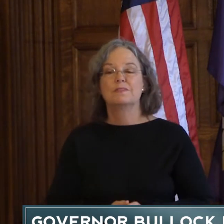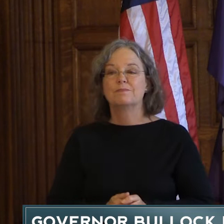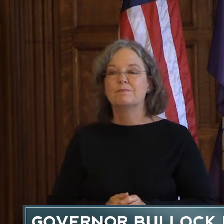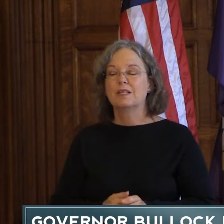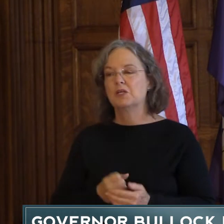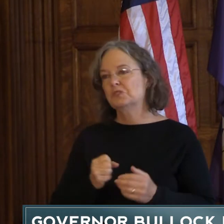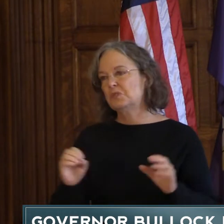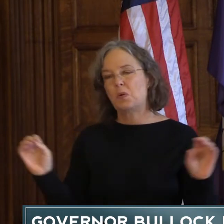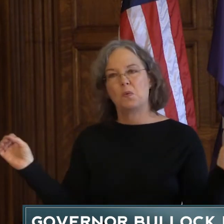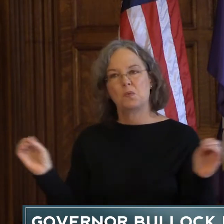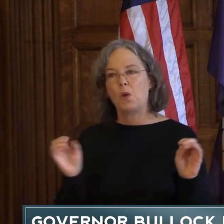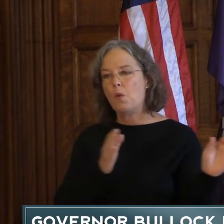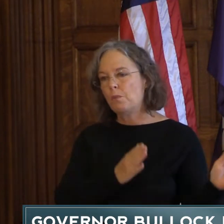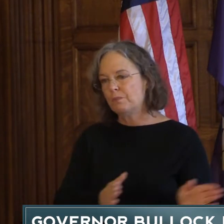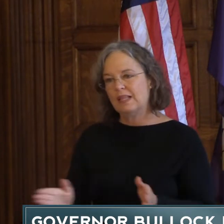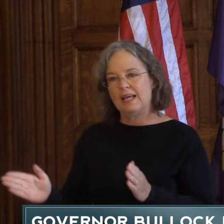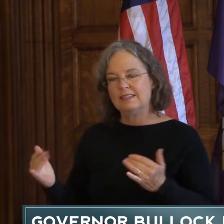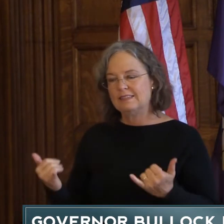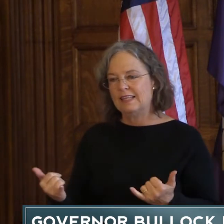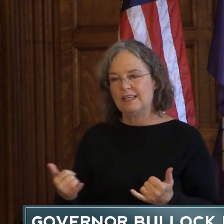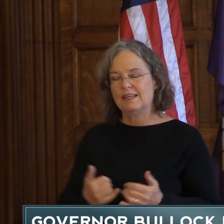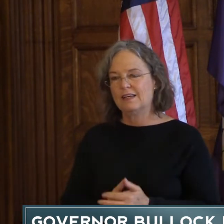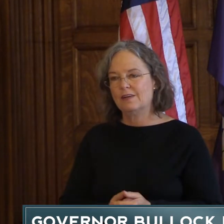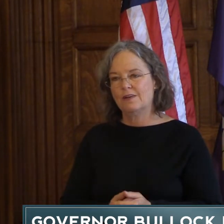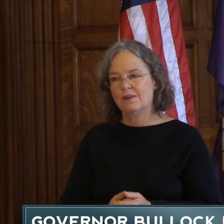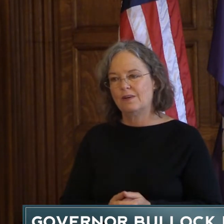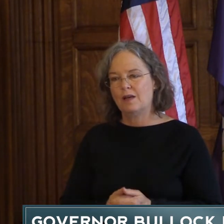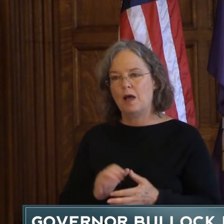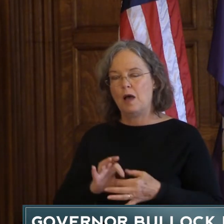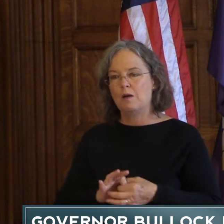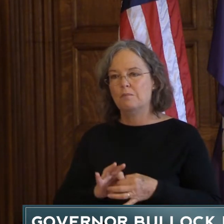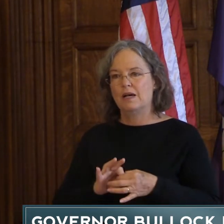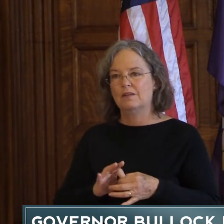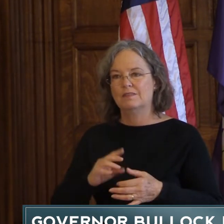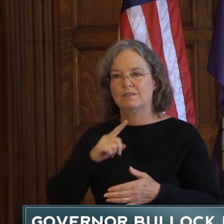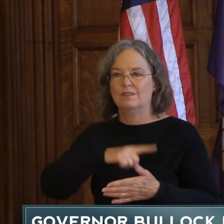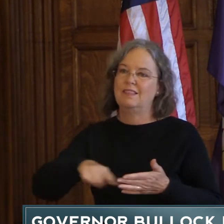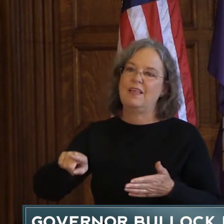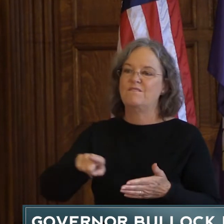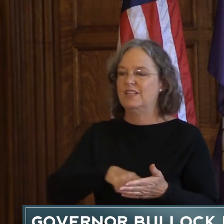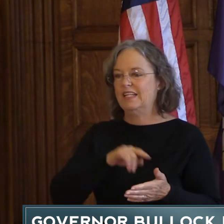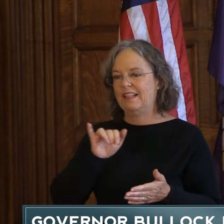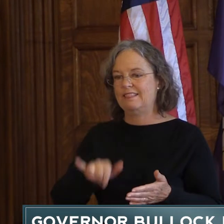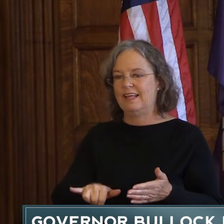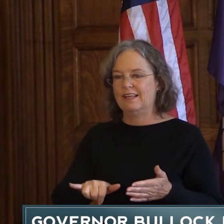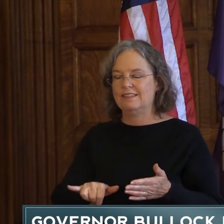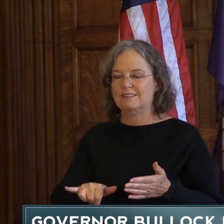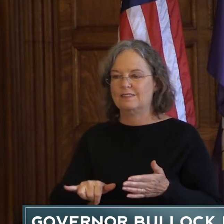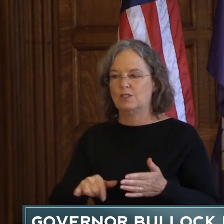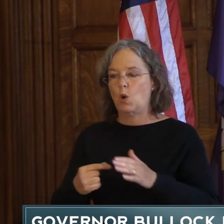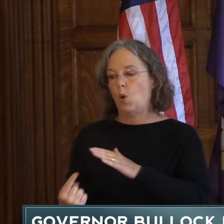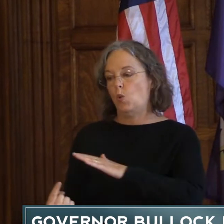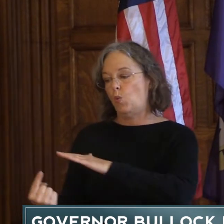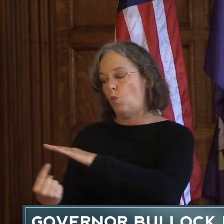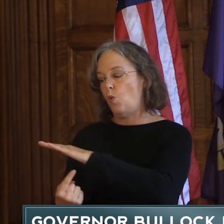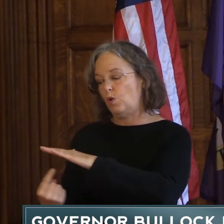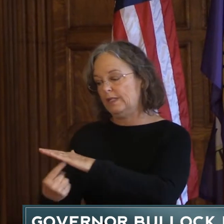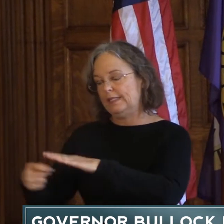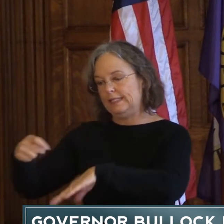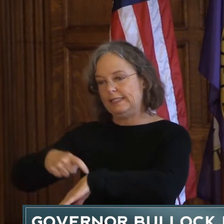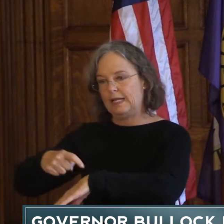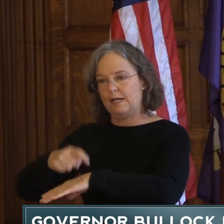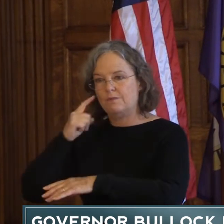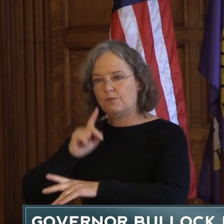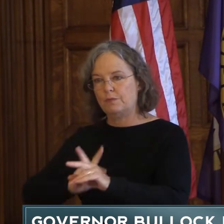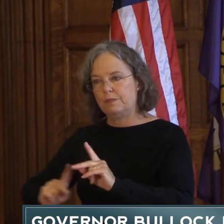no plans or no announcements yet as far as lifting sort of that quarantine period for those that want to